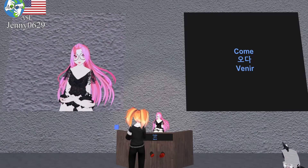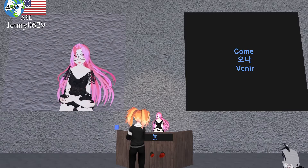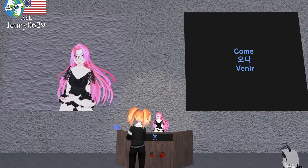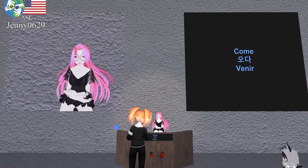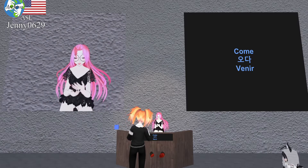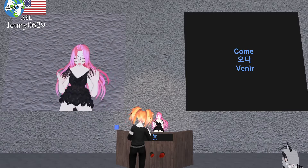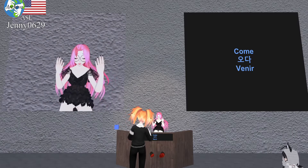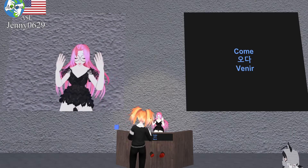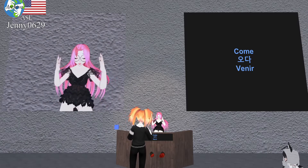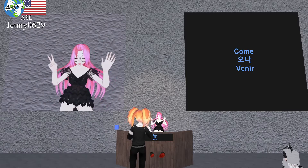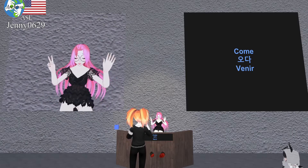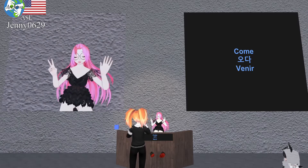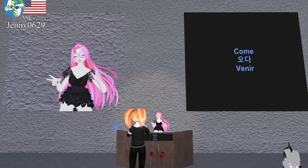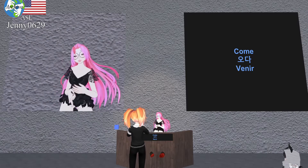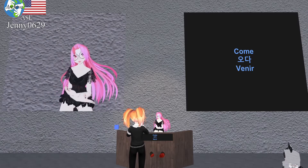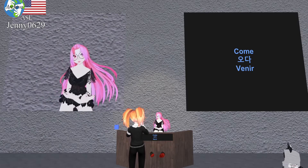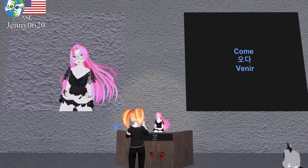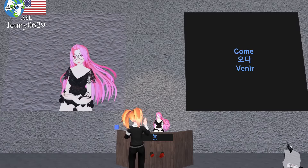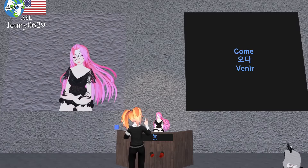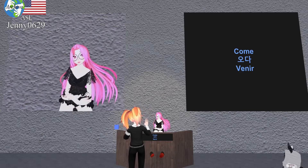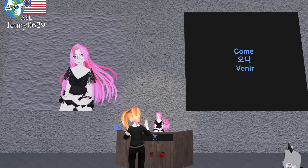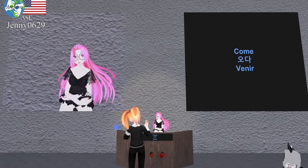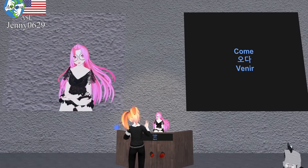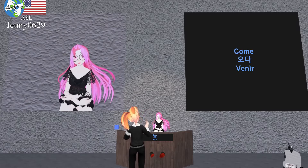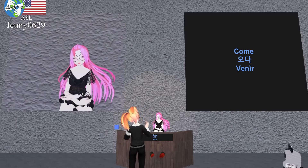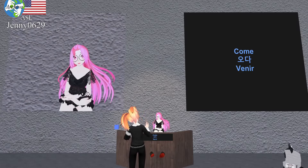Already? Same sign as finish.